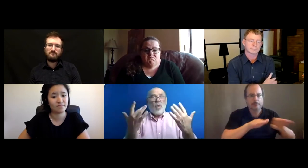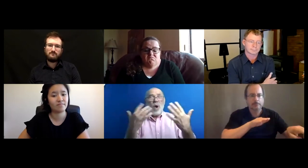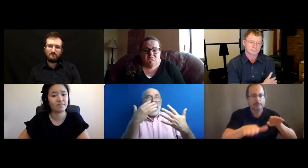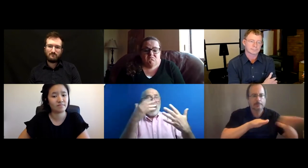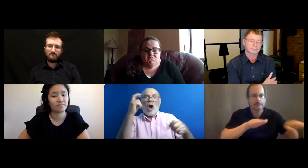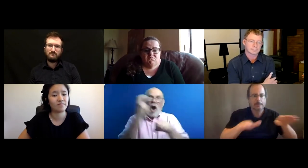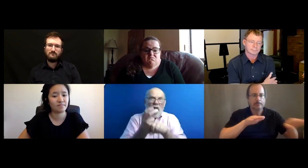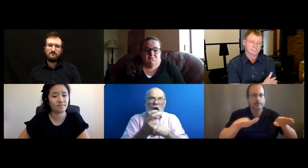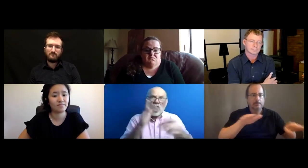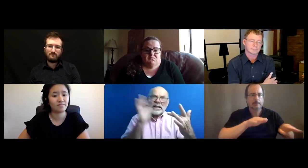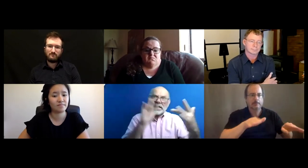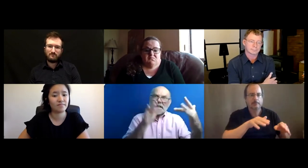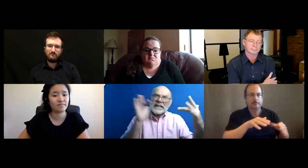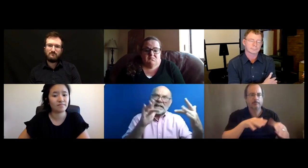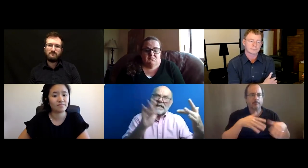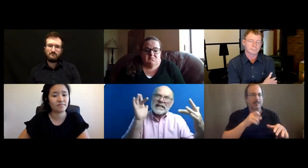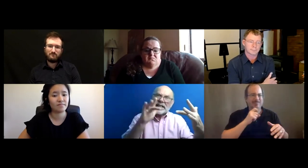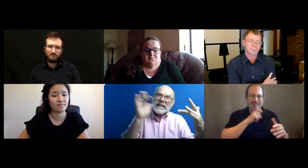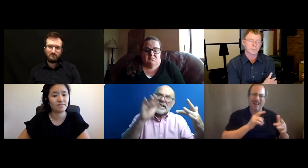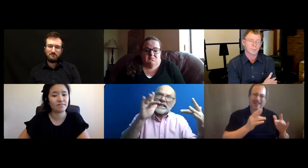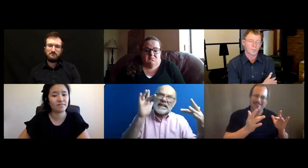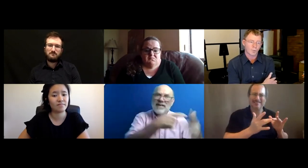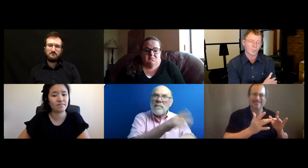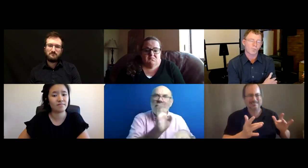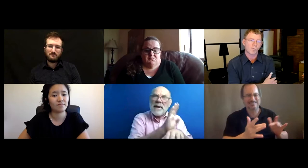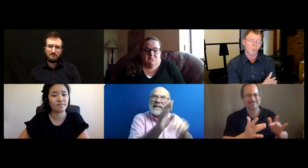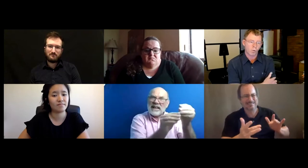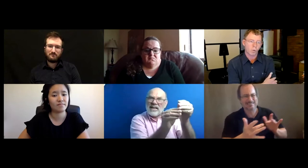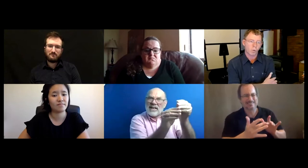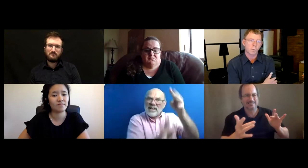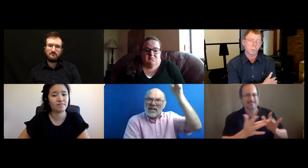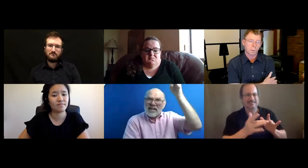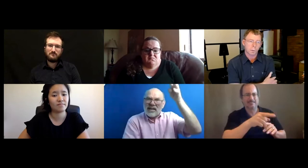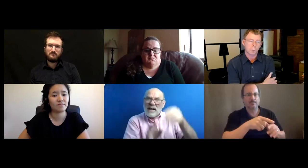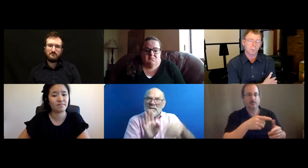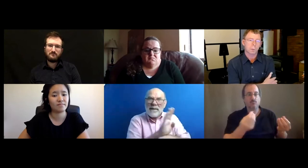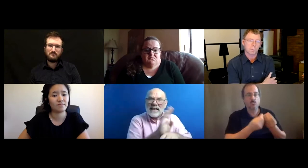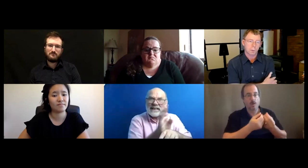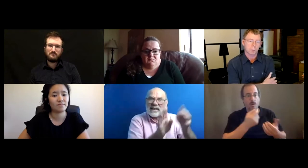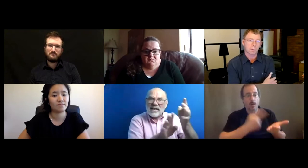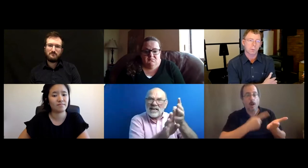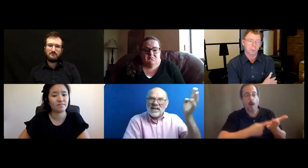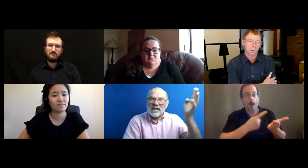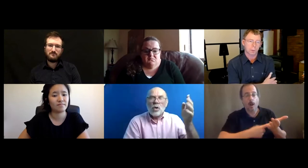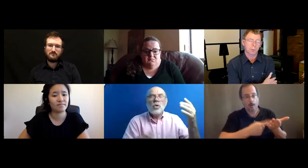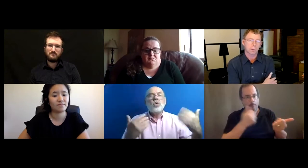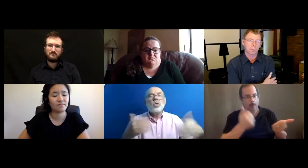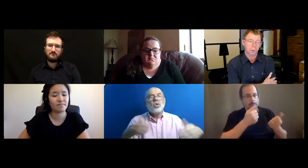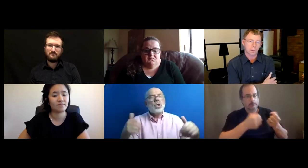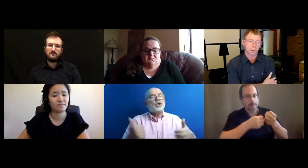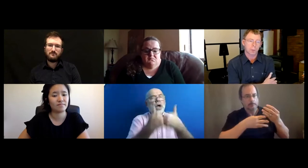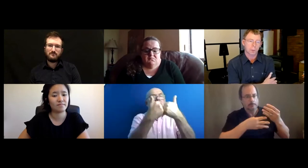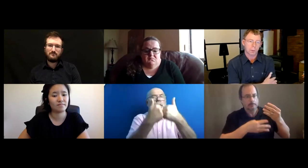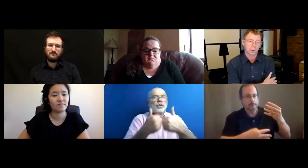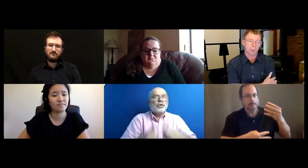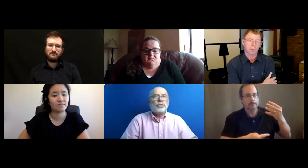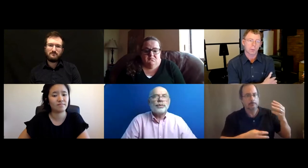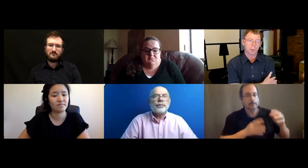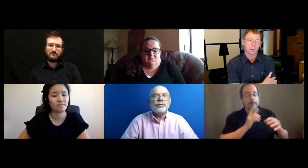created additional stressors on deaf and hard of hearing individuals because they couldn't get through to places. And when they did try, they